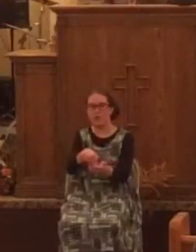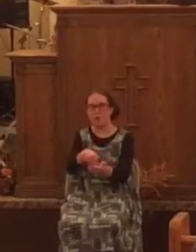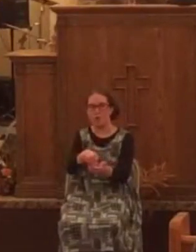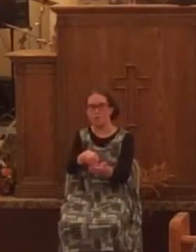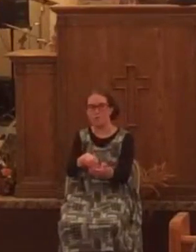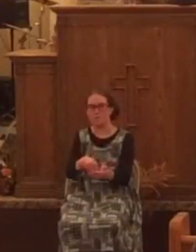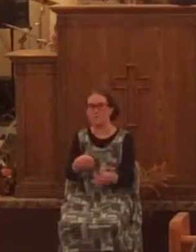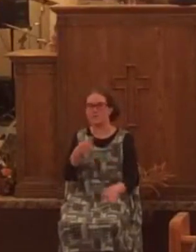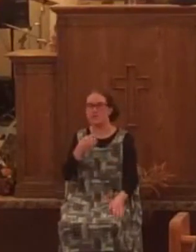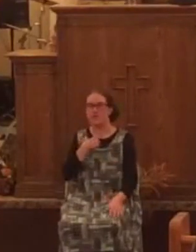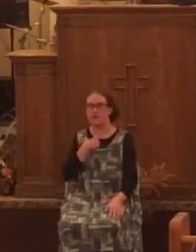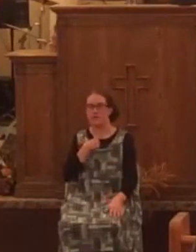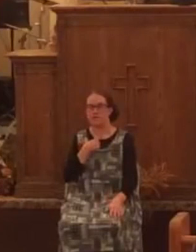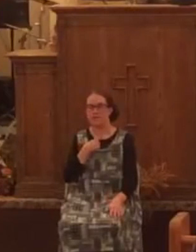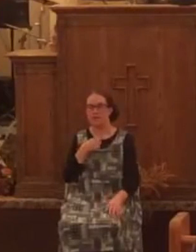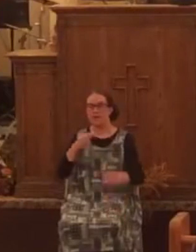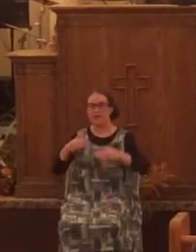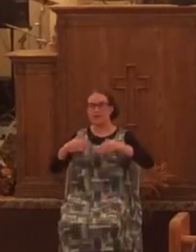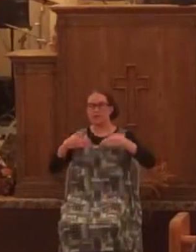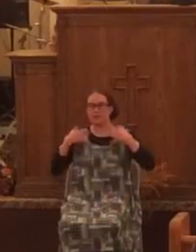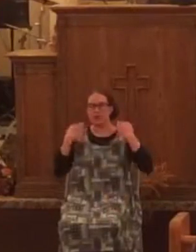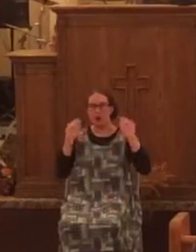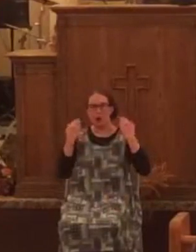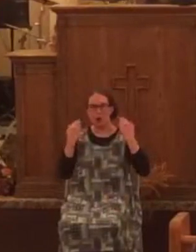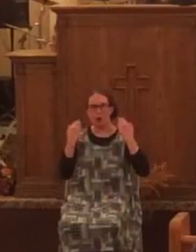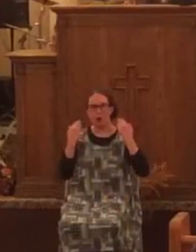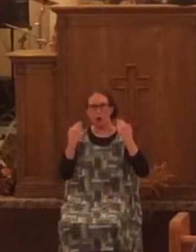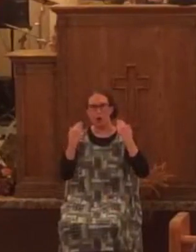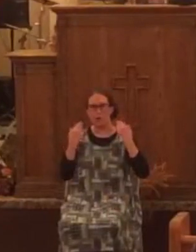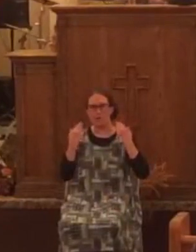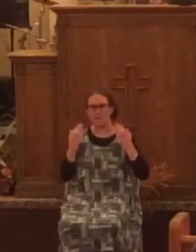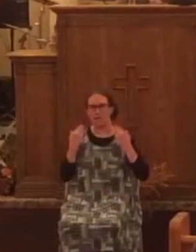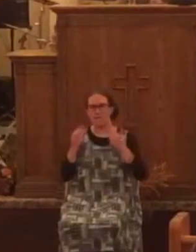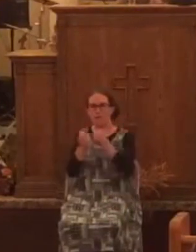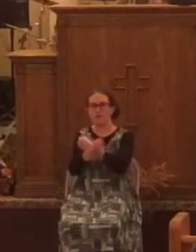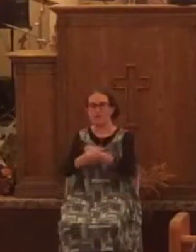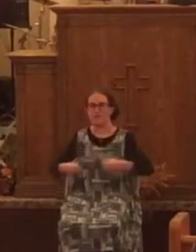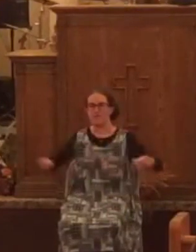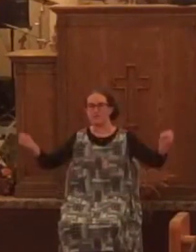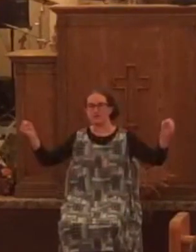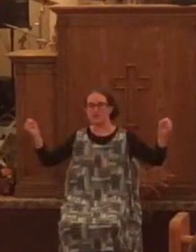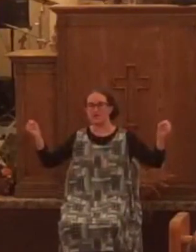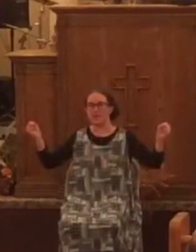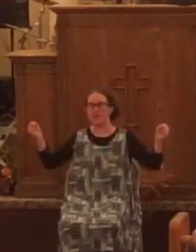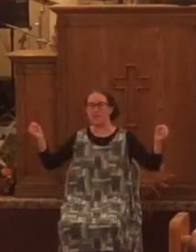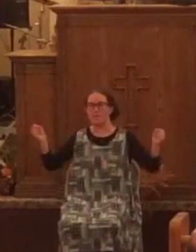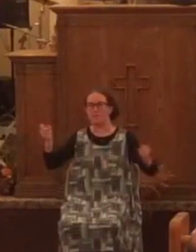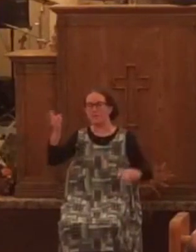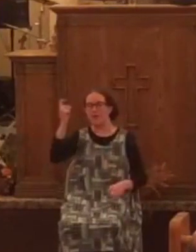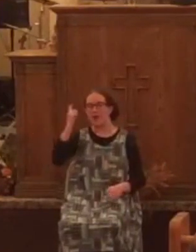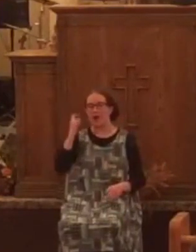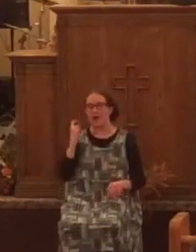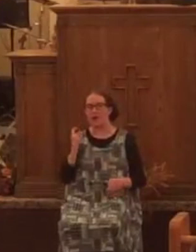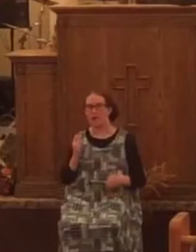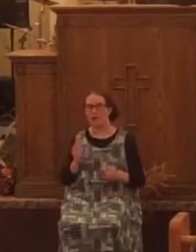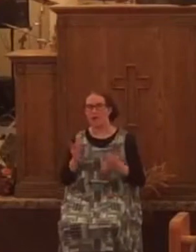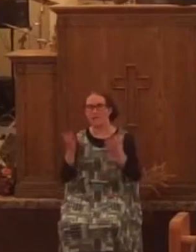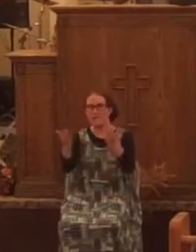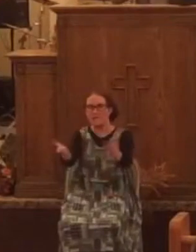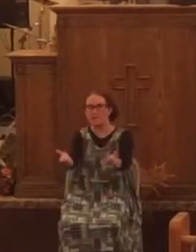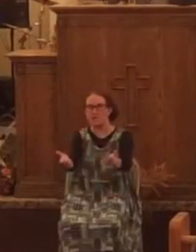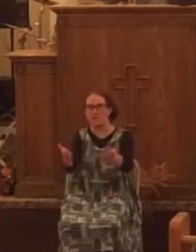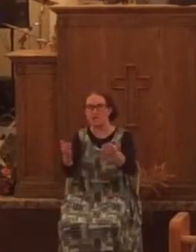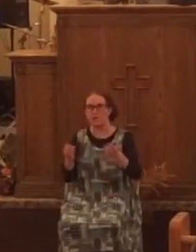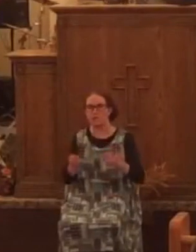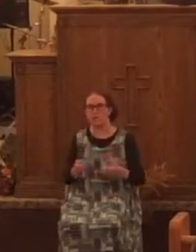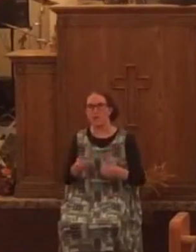Restore unto me the joy of thy salvation. Amen. Because I submit to you,